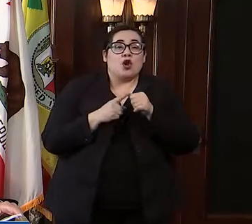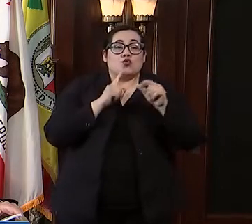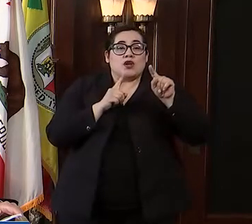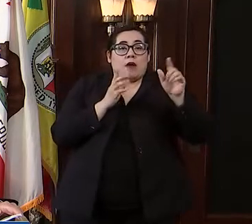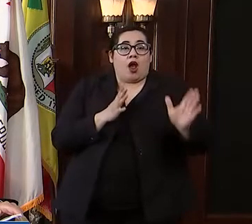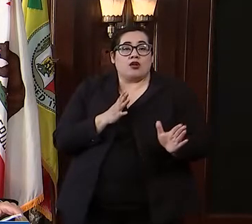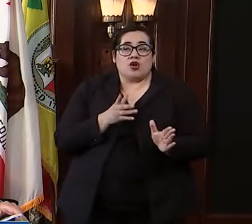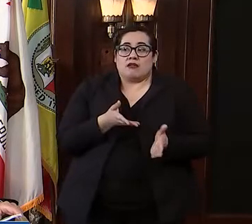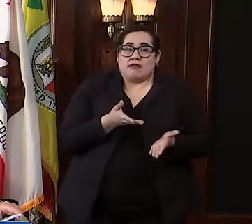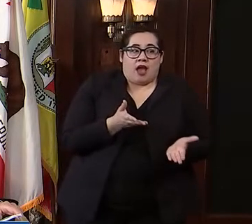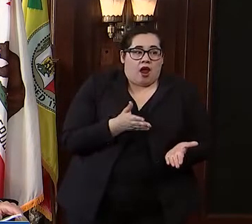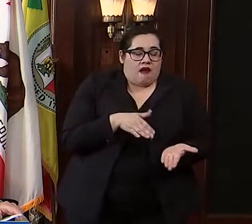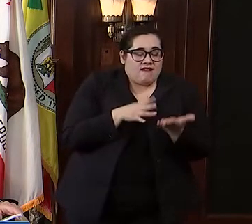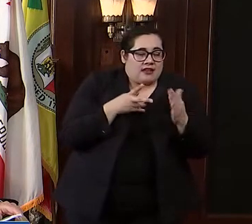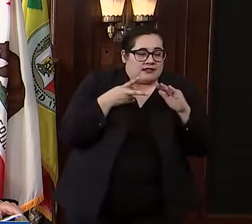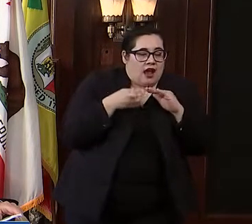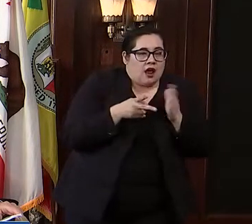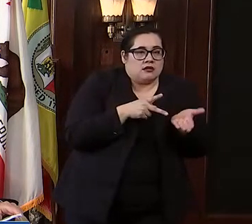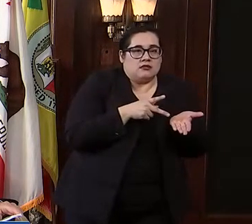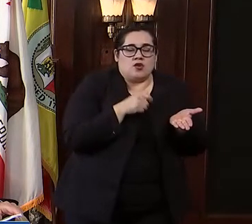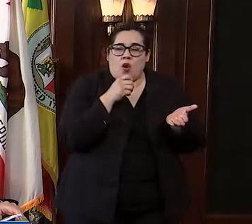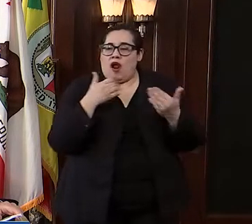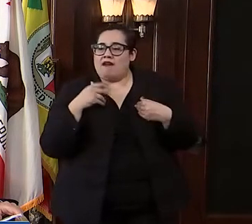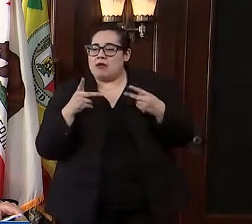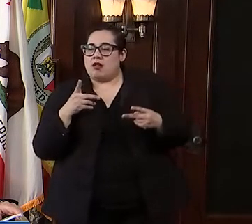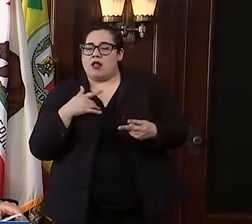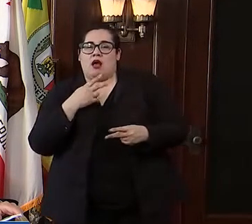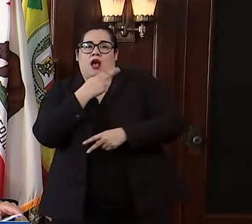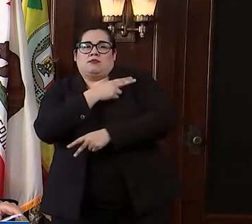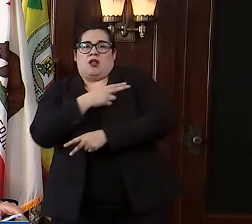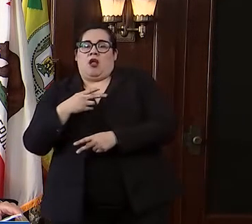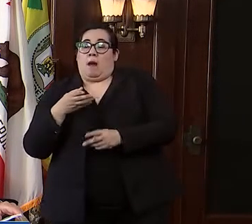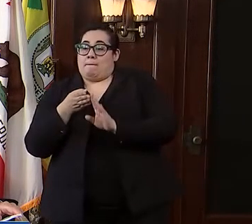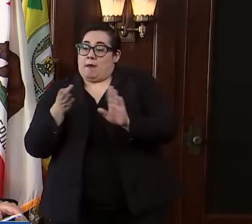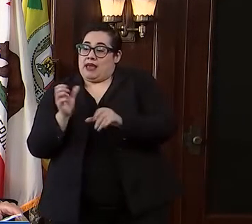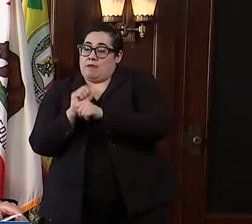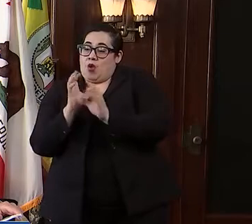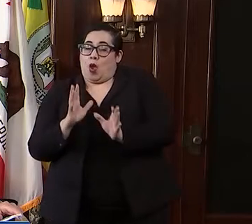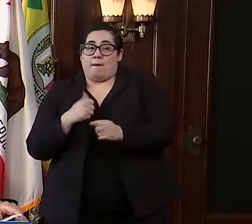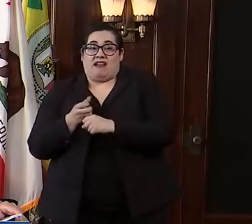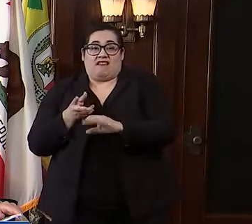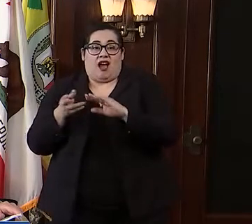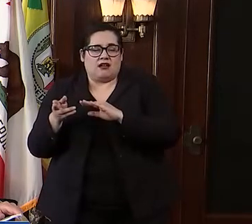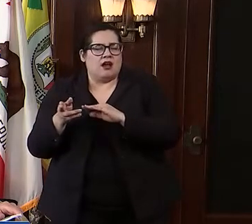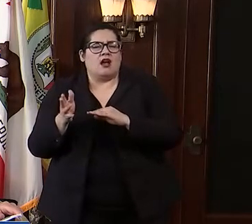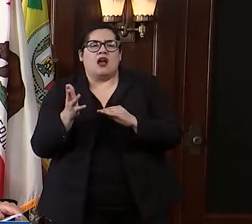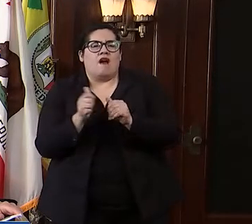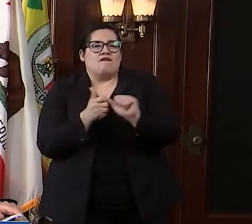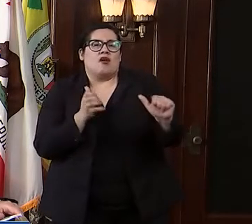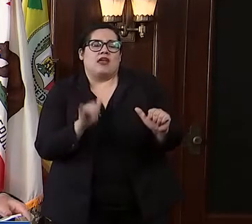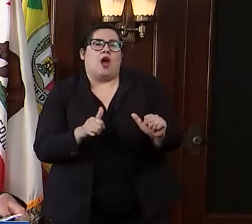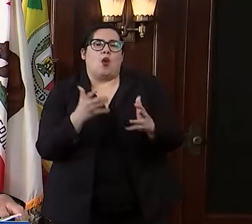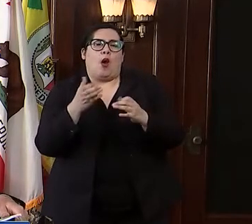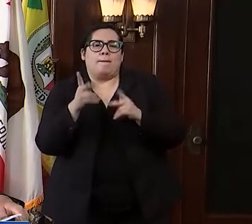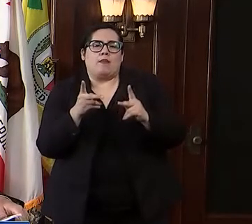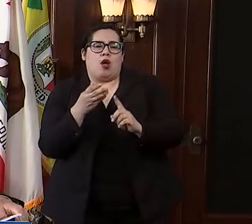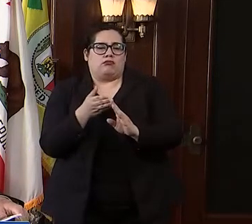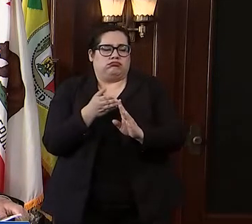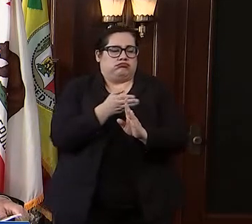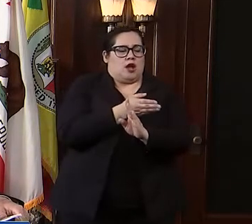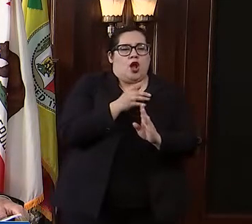who are on the line who face cuts, so that we don't have folks that are in our hospitals as public employees making cuts, so that we can get the contact tracers we need. I feel